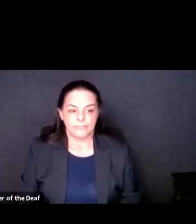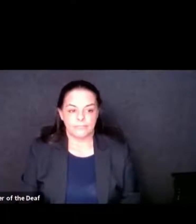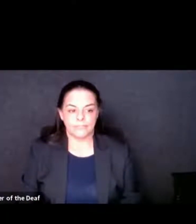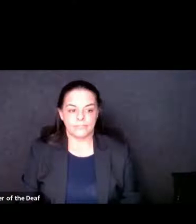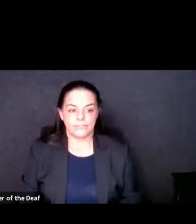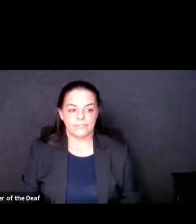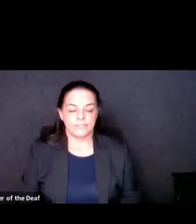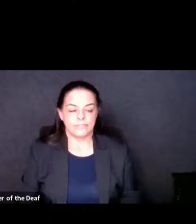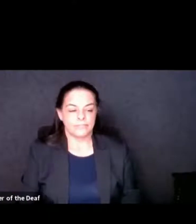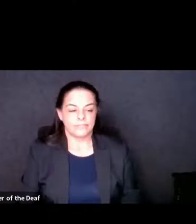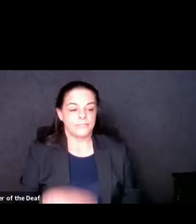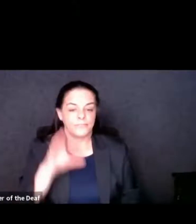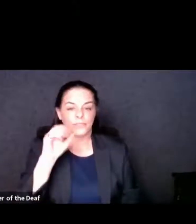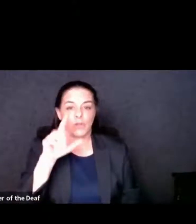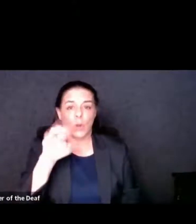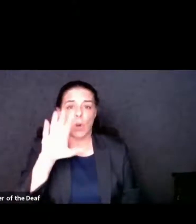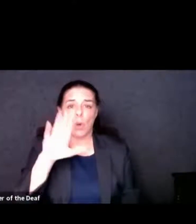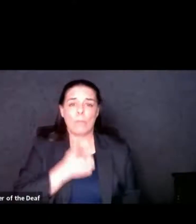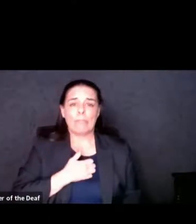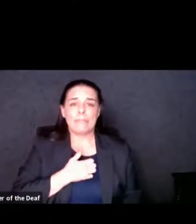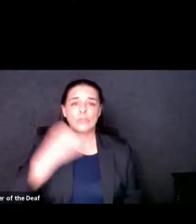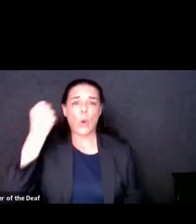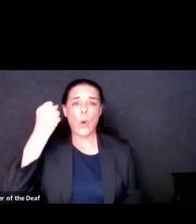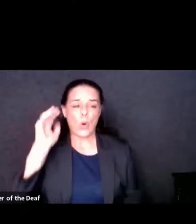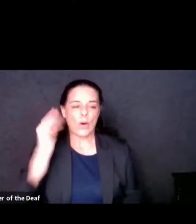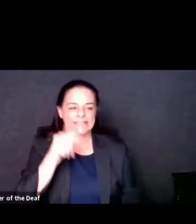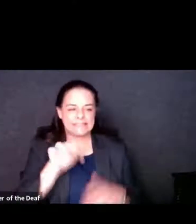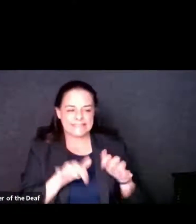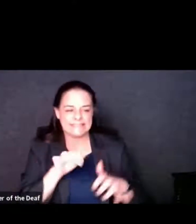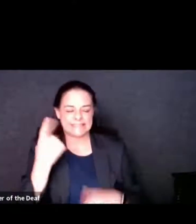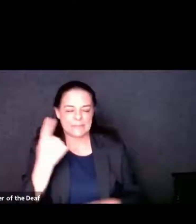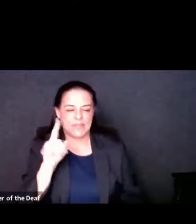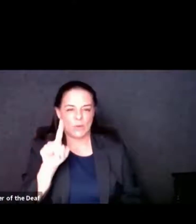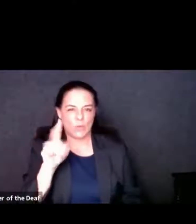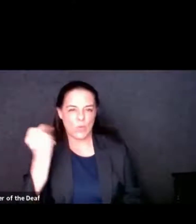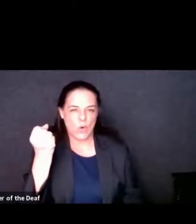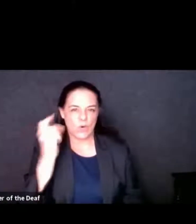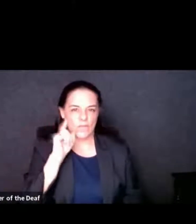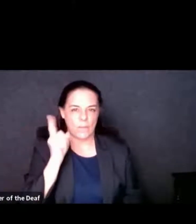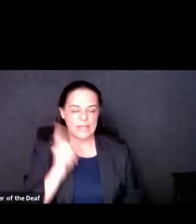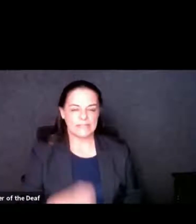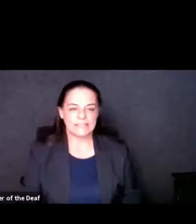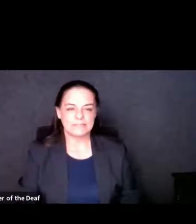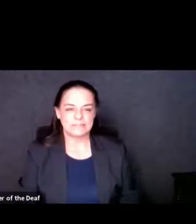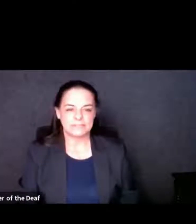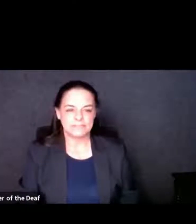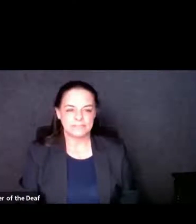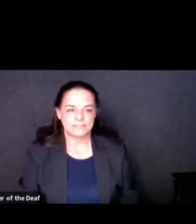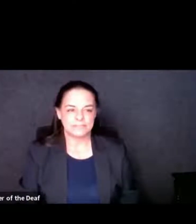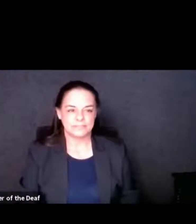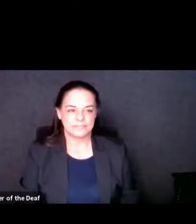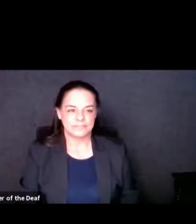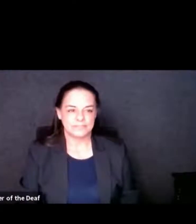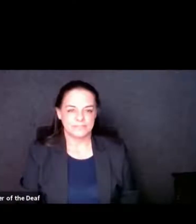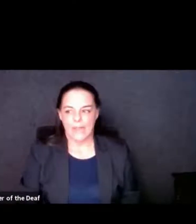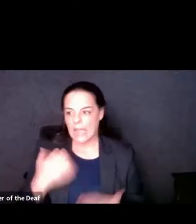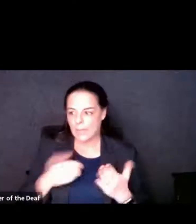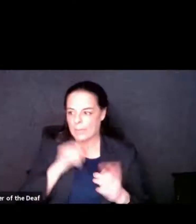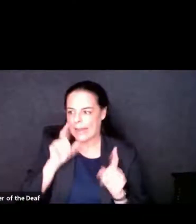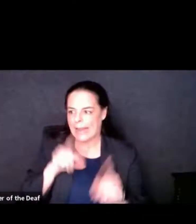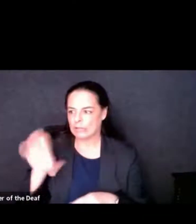All right, Cole asks for a second, so it looks like he's typing, so we'll hold off for now. I might not have answered his question